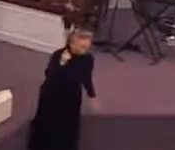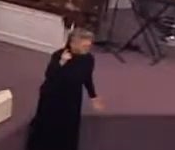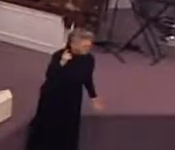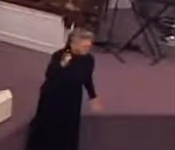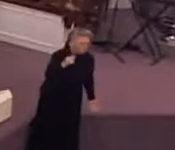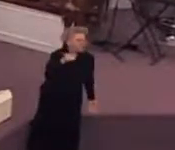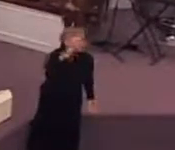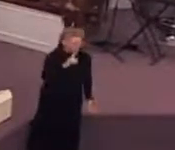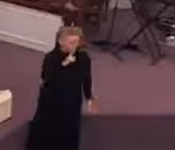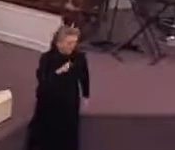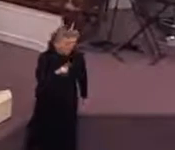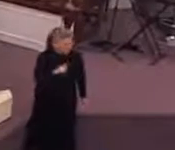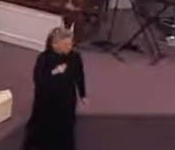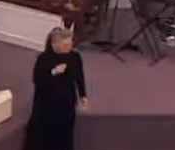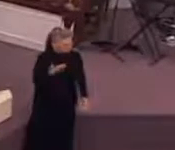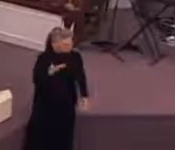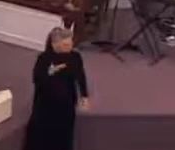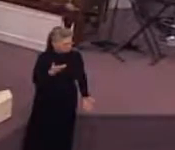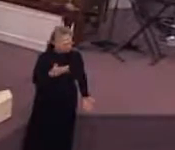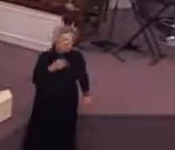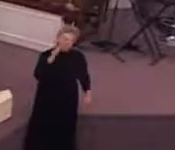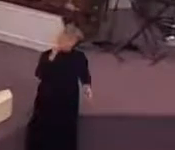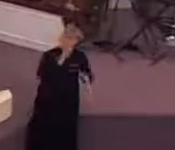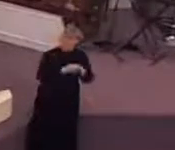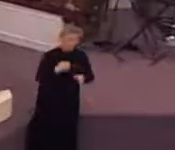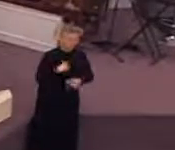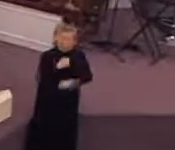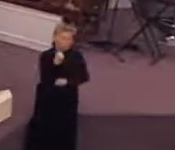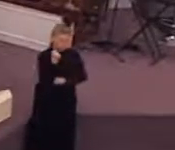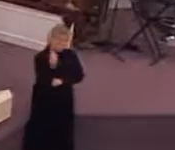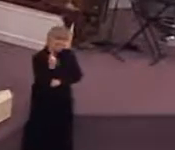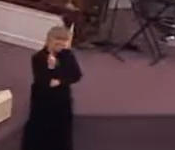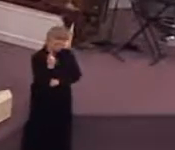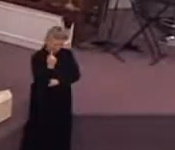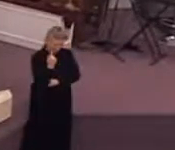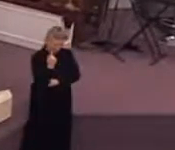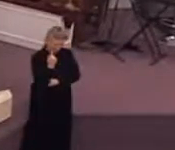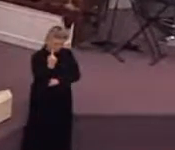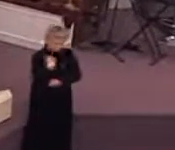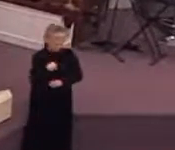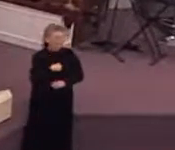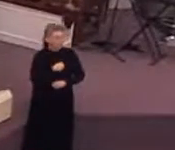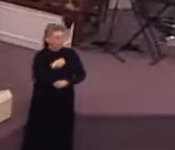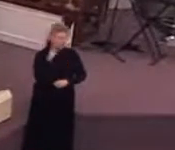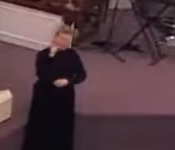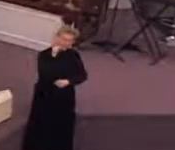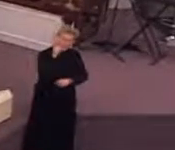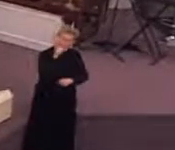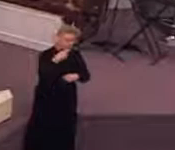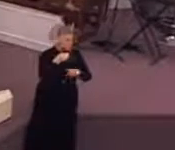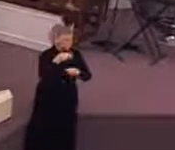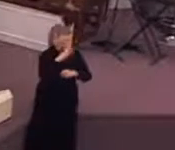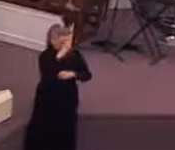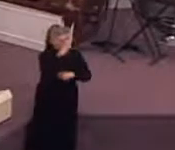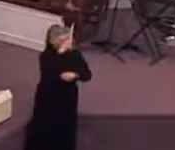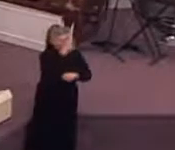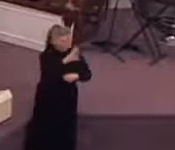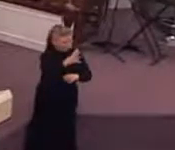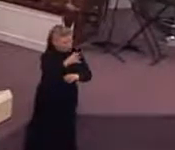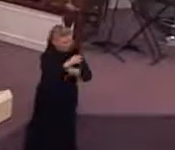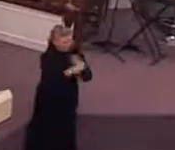God is. And by faith, we understand that He created this world. He framed it all